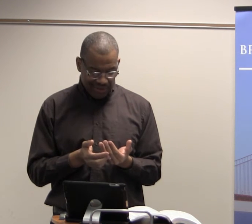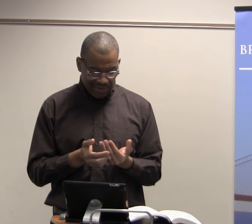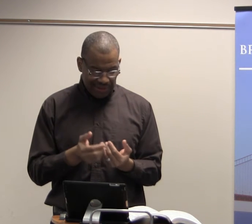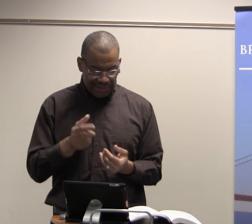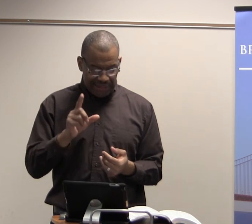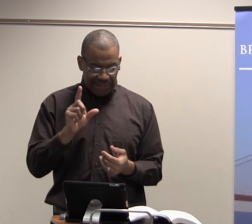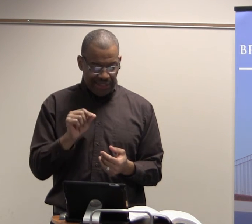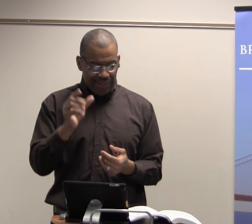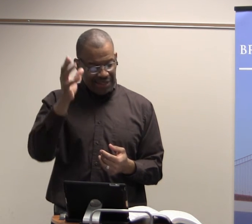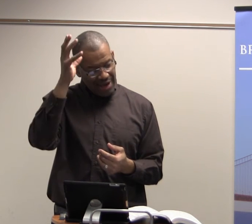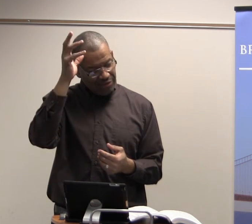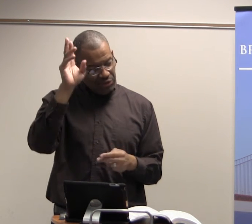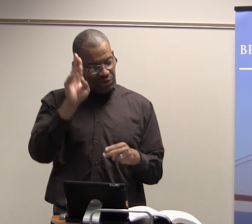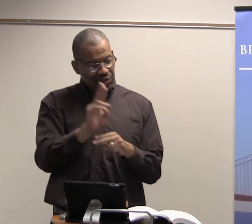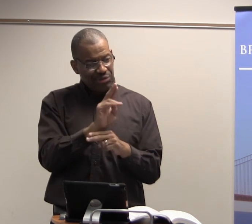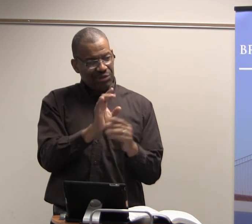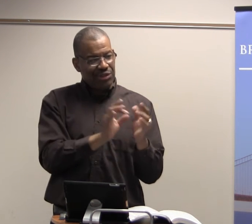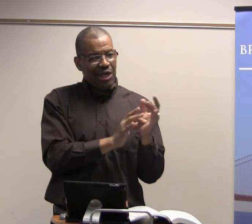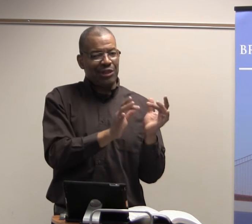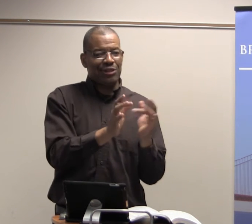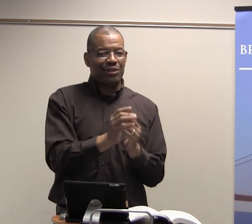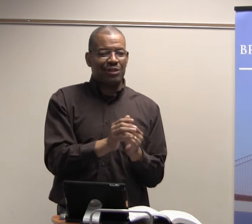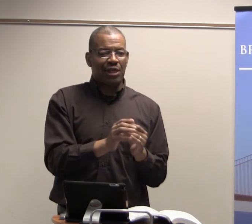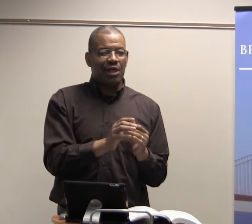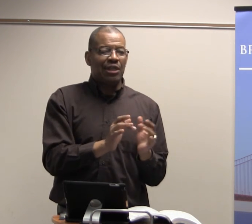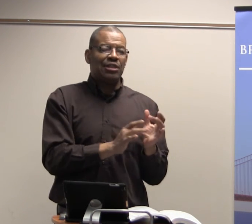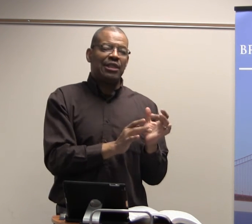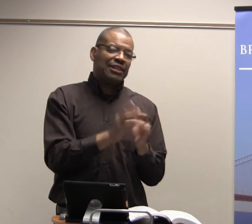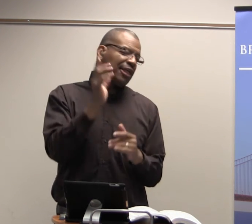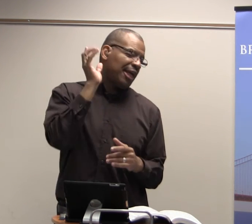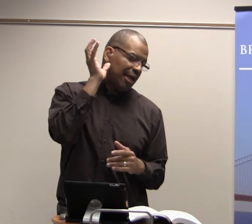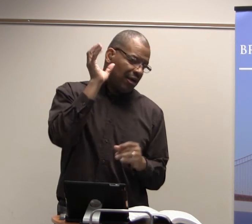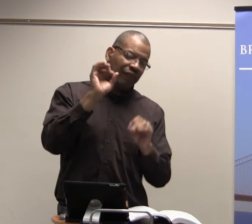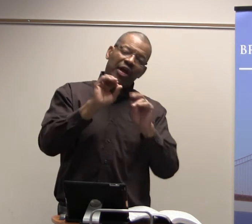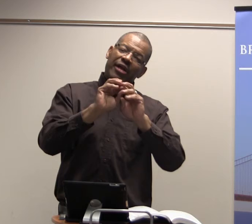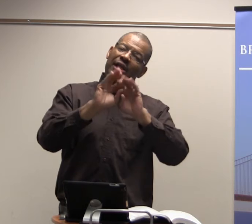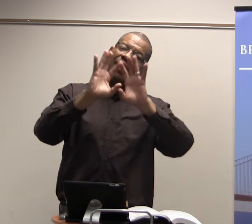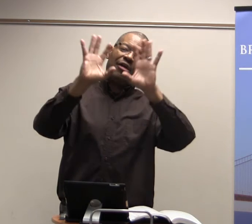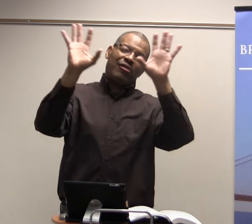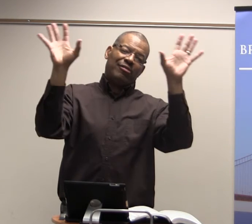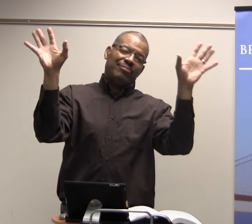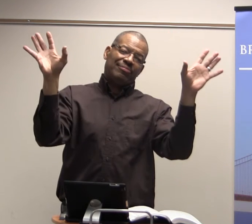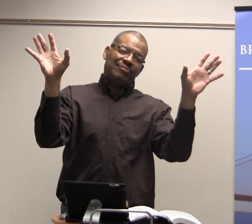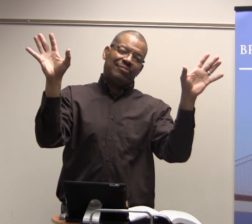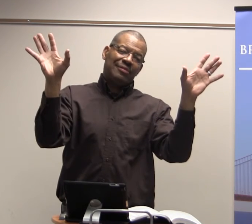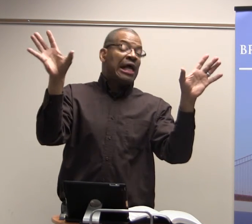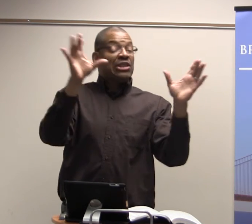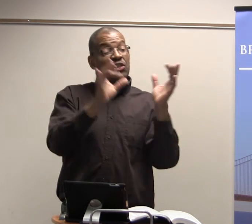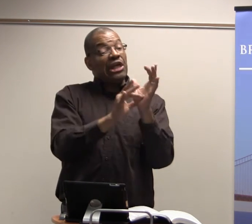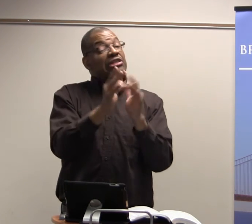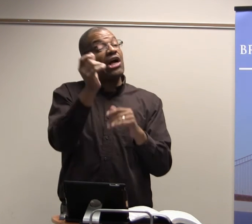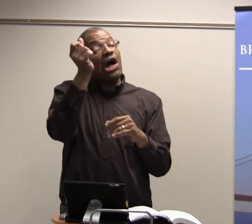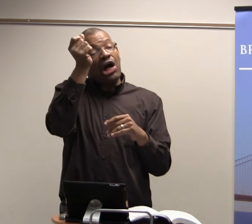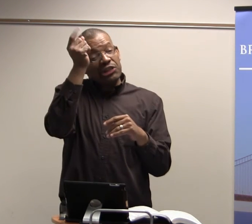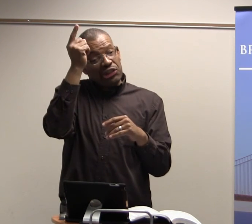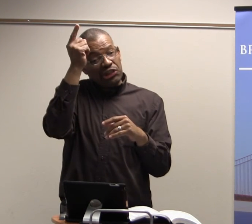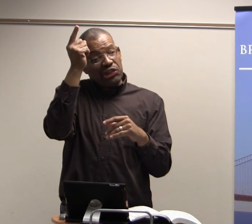how the devil used Jesus? Jesus here very clear. Jesus